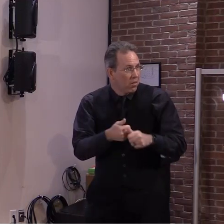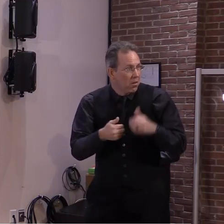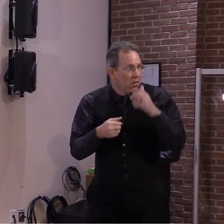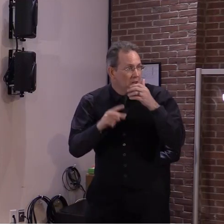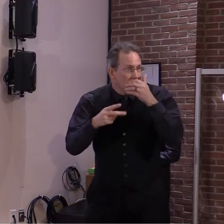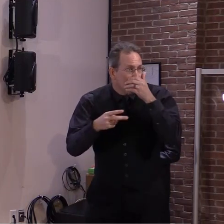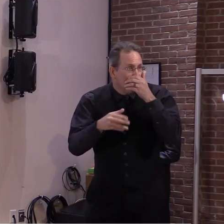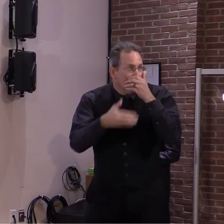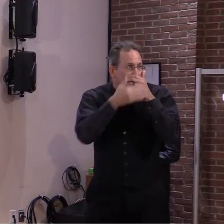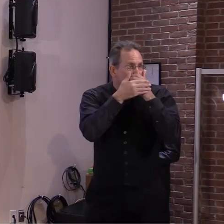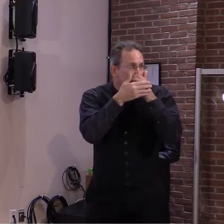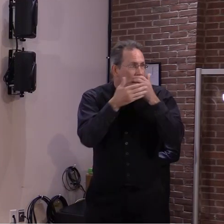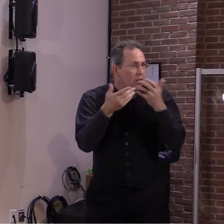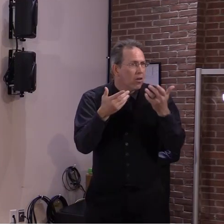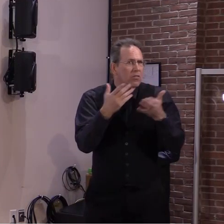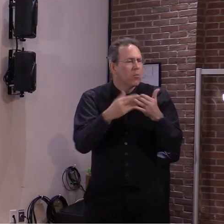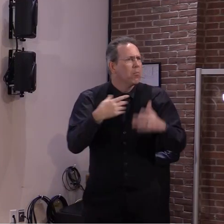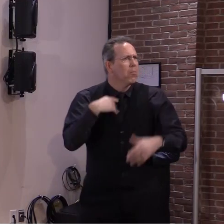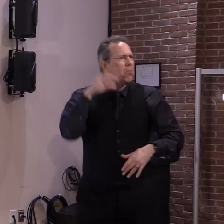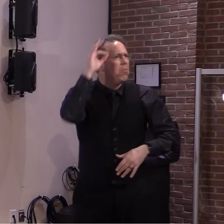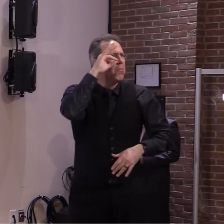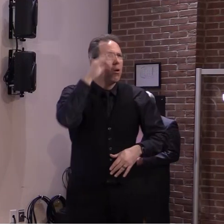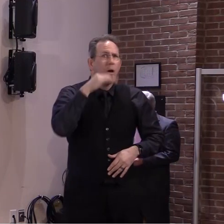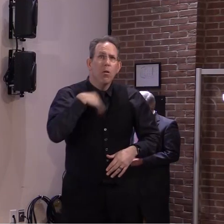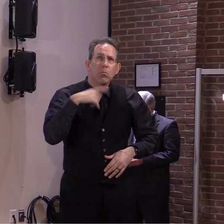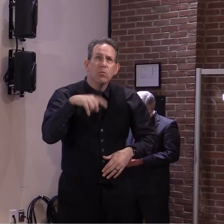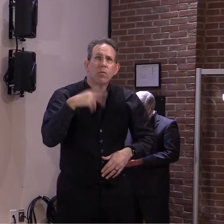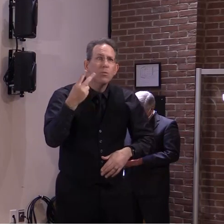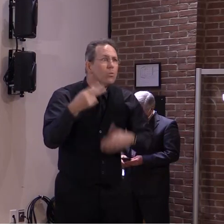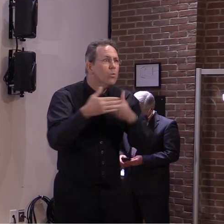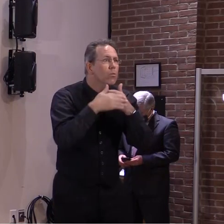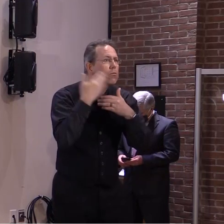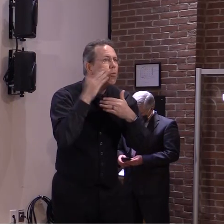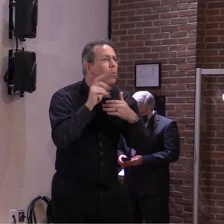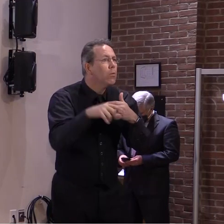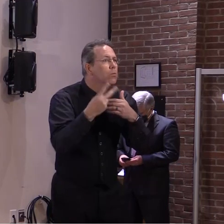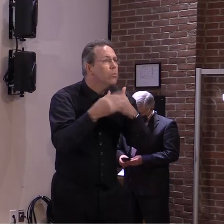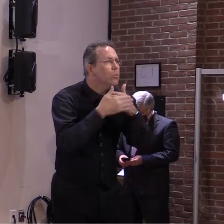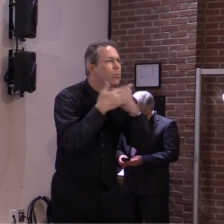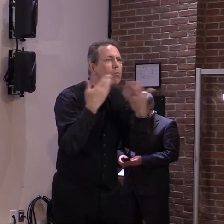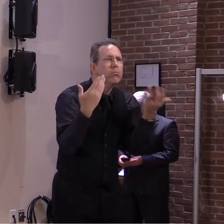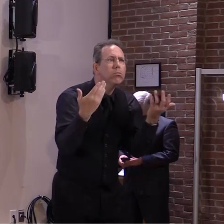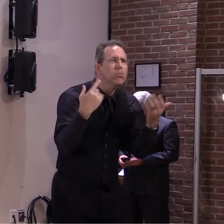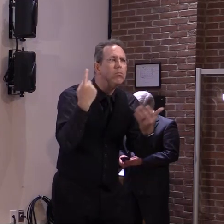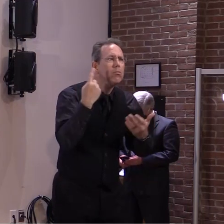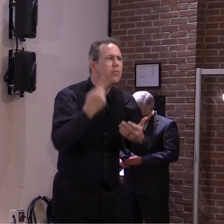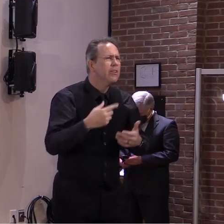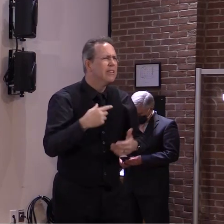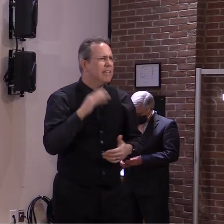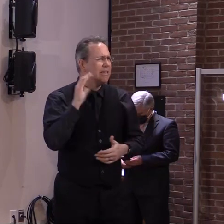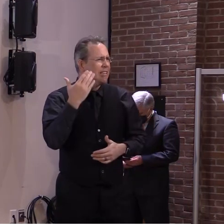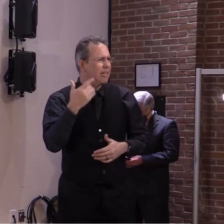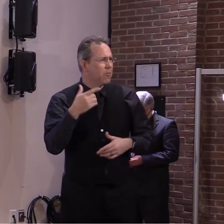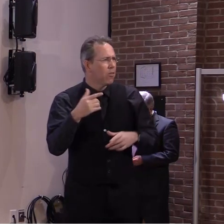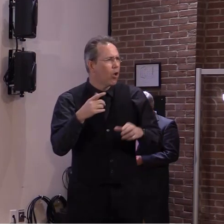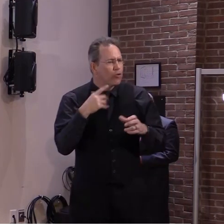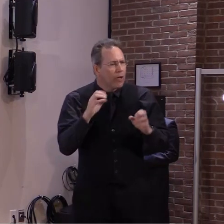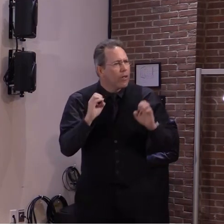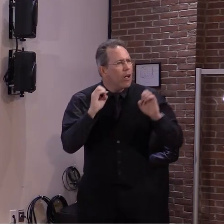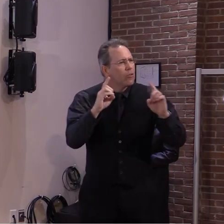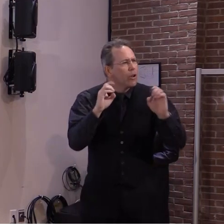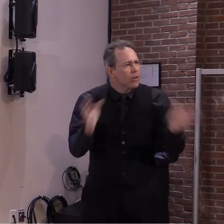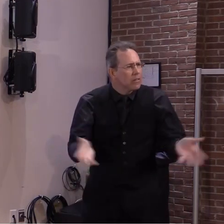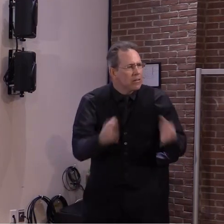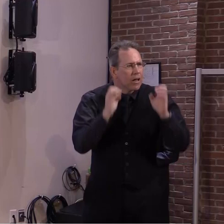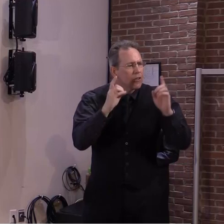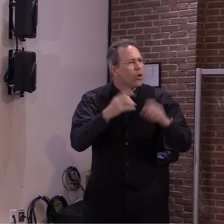to the recommendations for the old strain of the virus. Yeah,